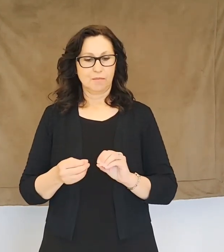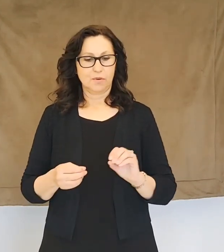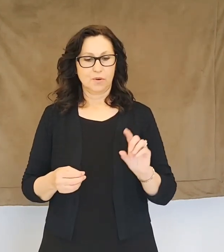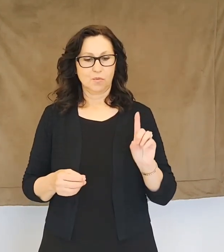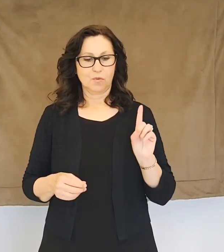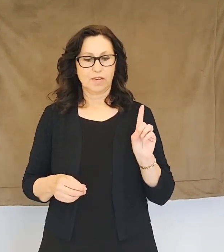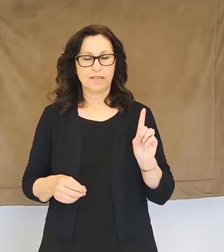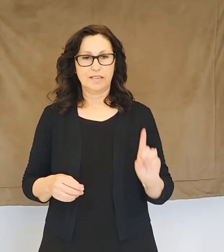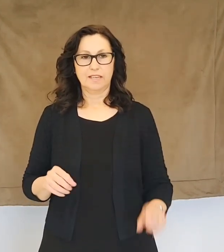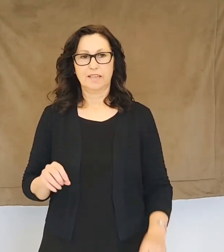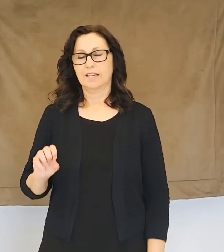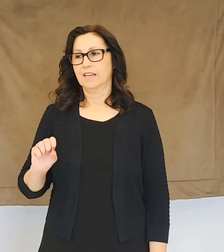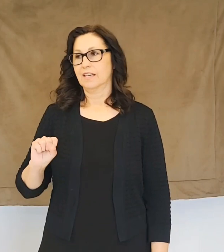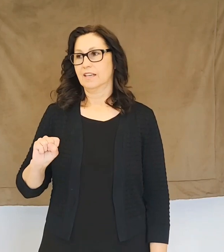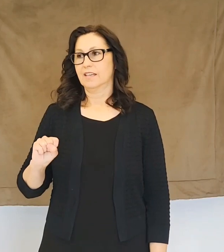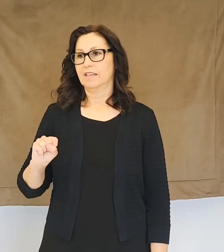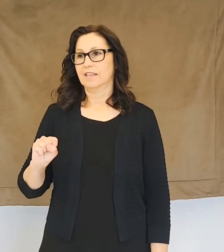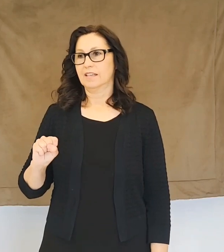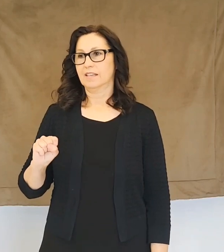Number one,